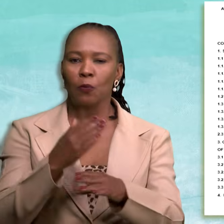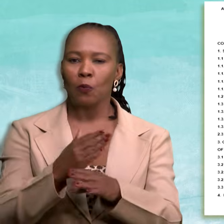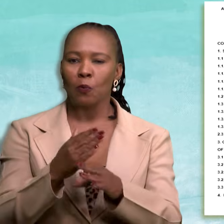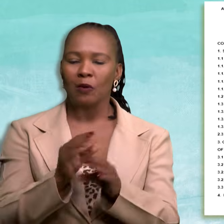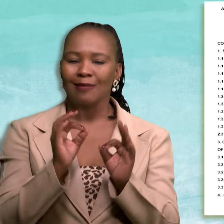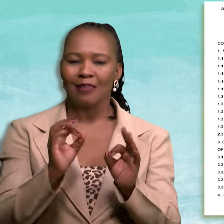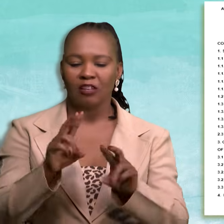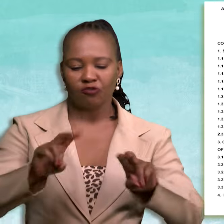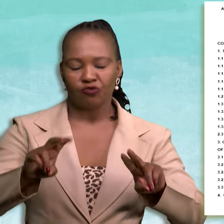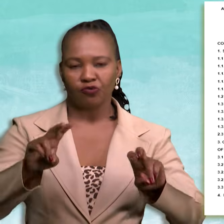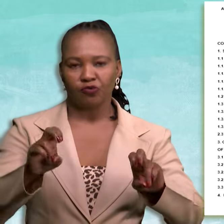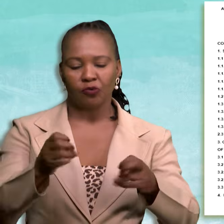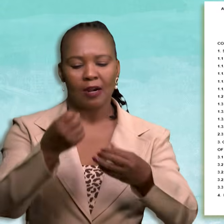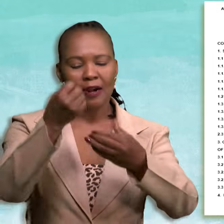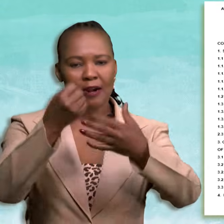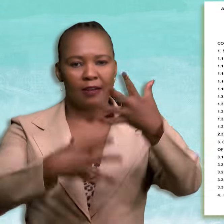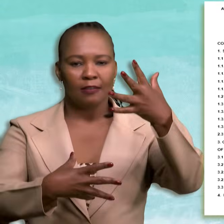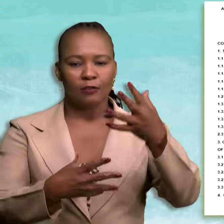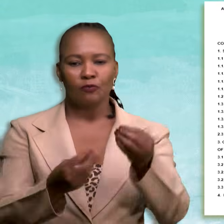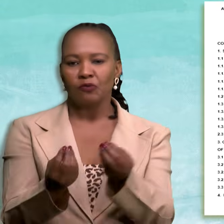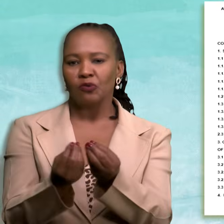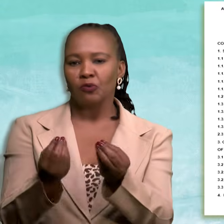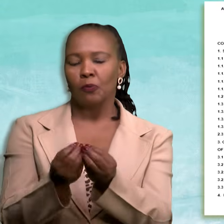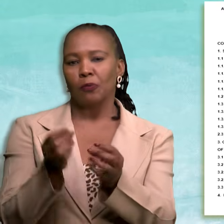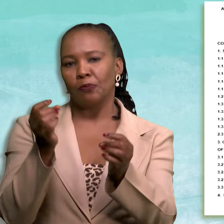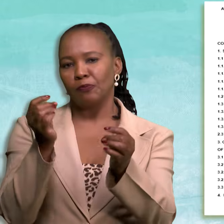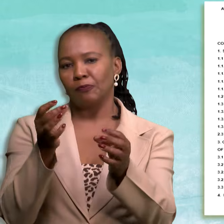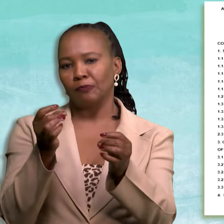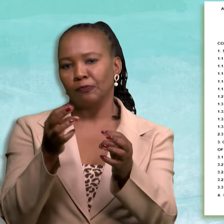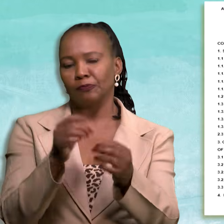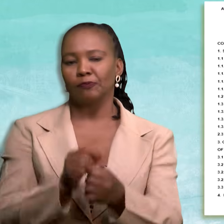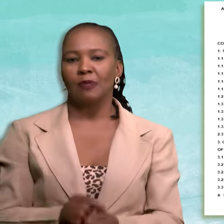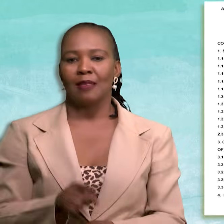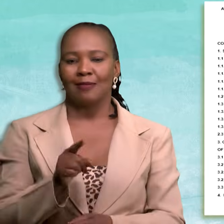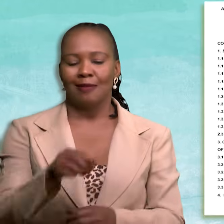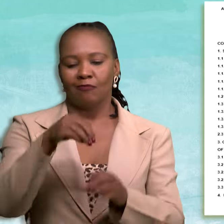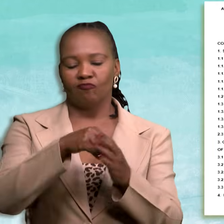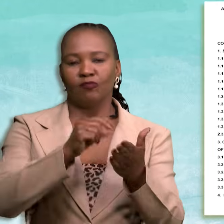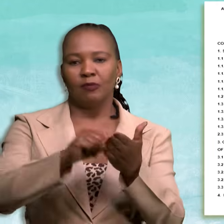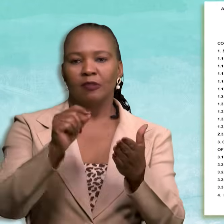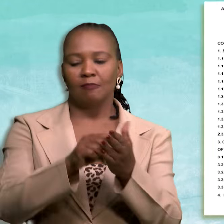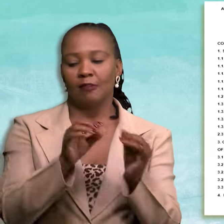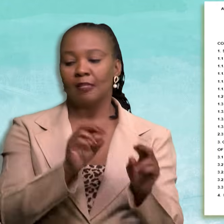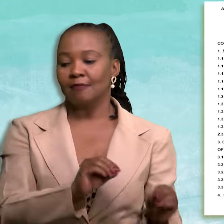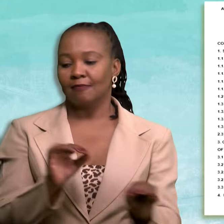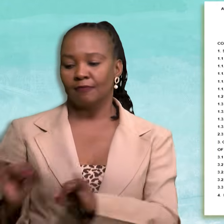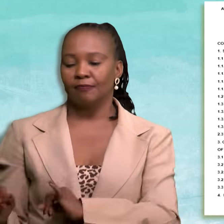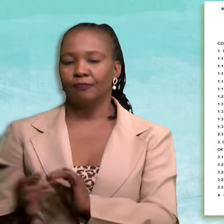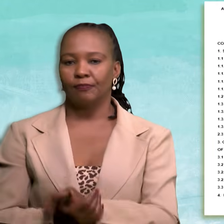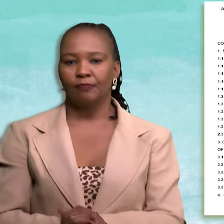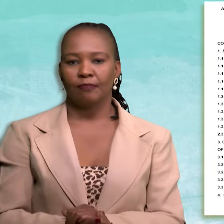thorough research. Therefore, a list of sources is provided and in-text references are